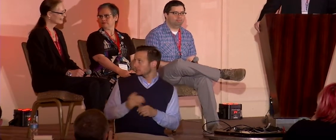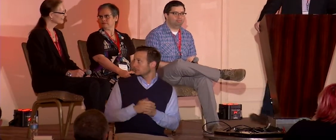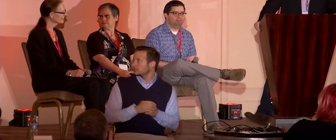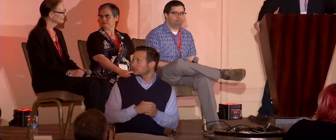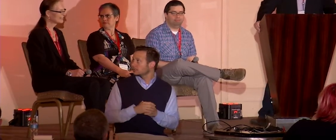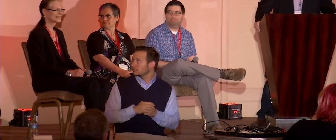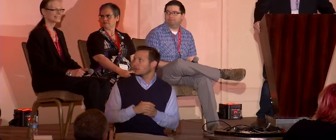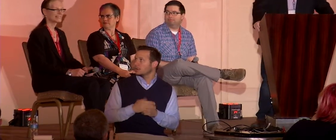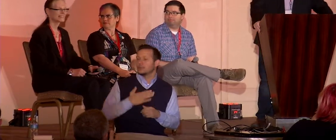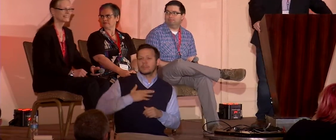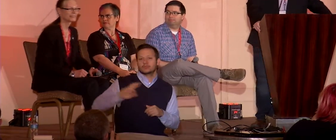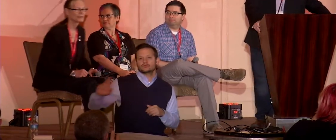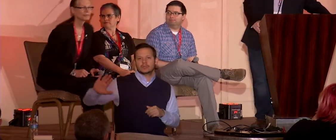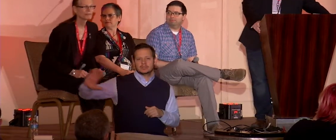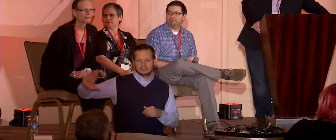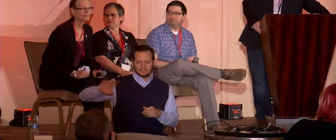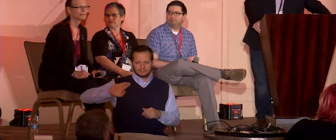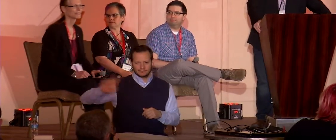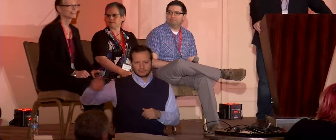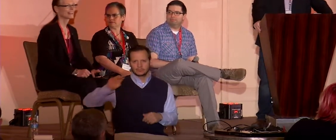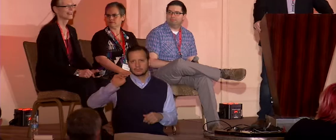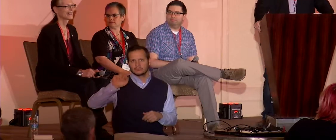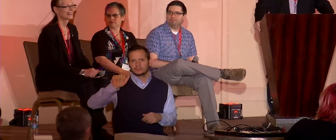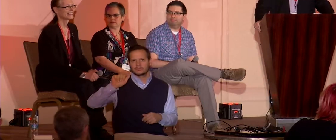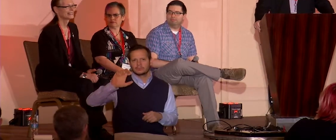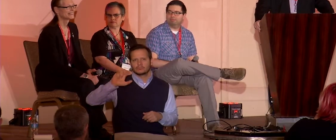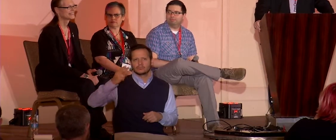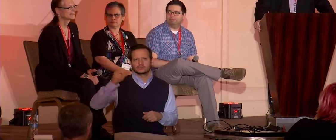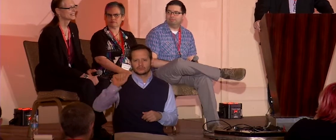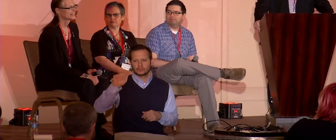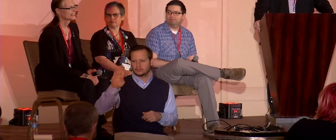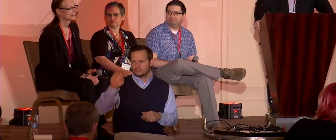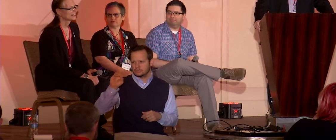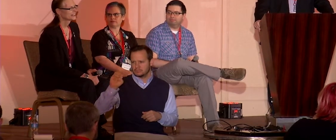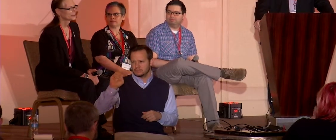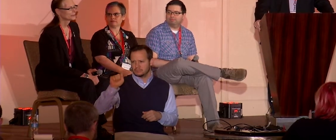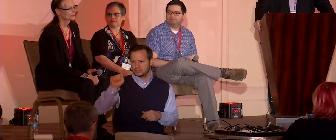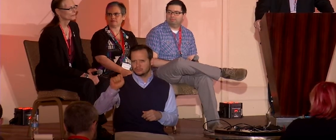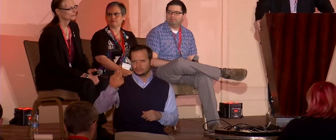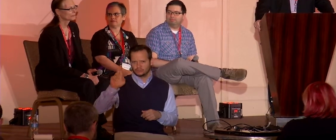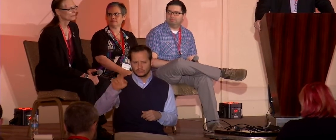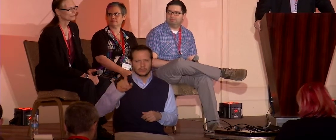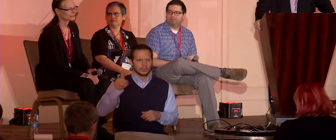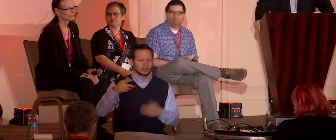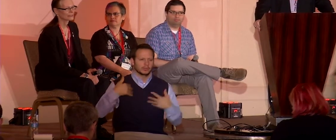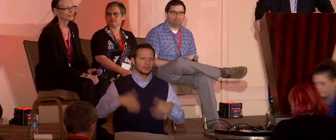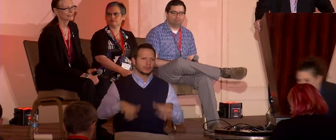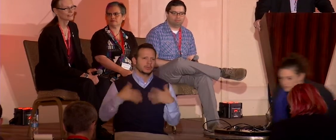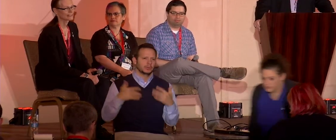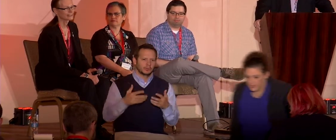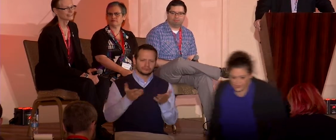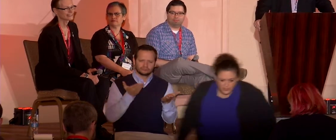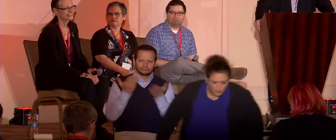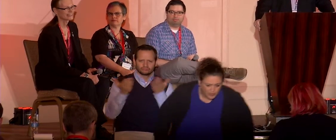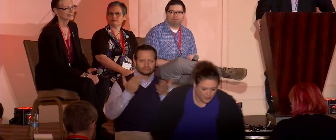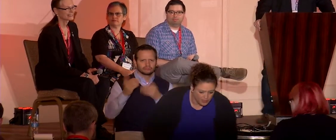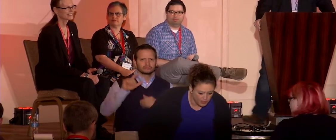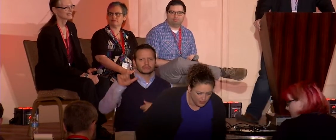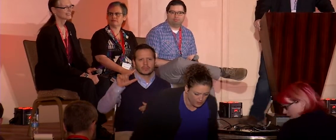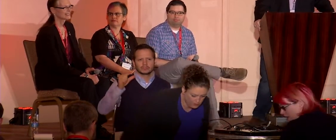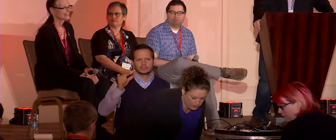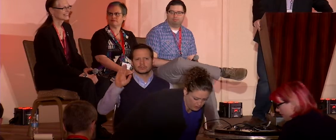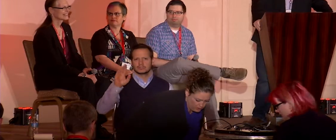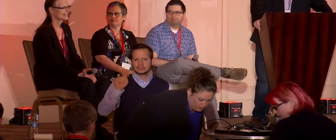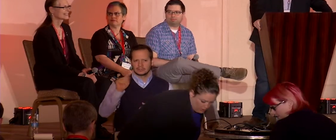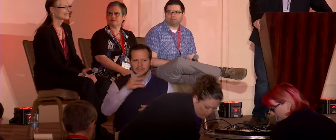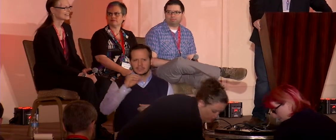Marsha Botzer is a fantastic activist who has served the LGBT community, the atheist community, and the progressive